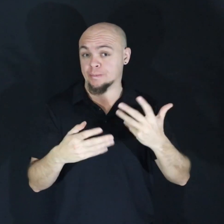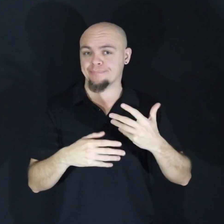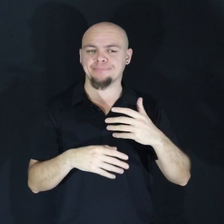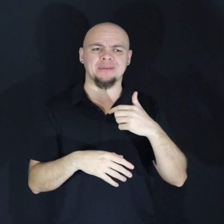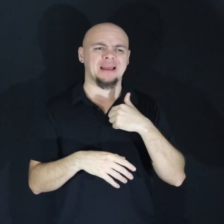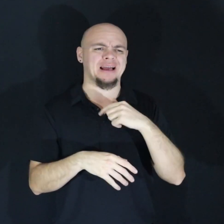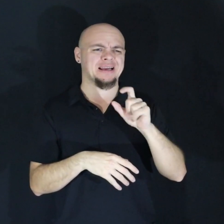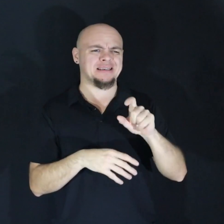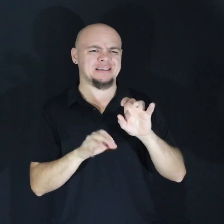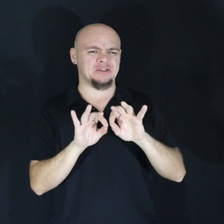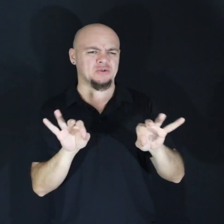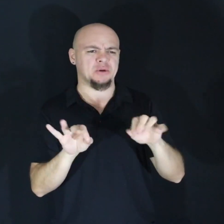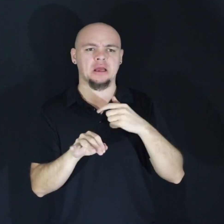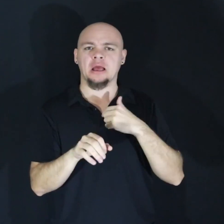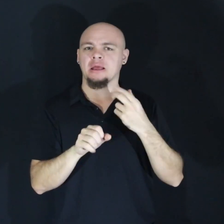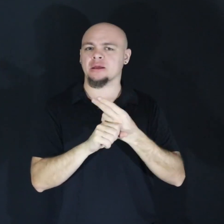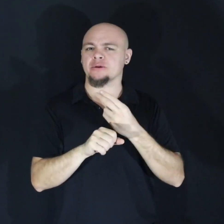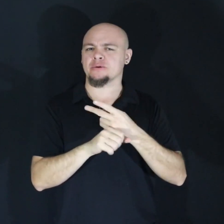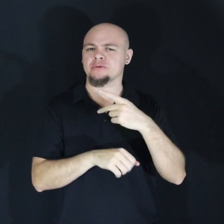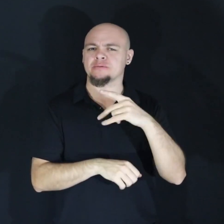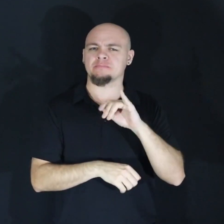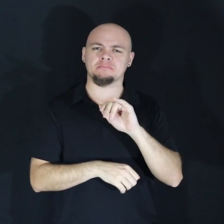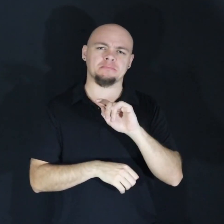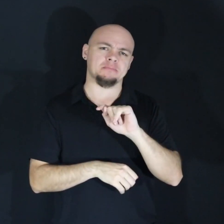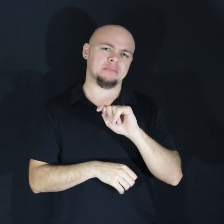would I need a degree when I can just use Pinterest?